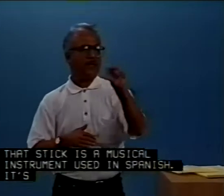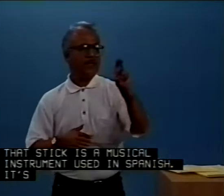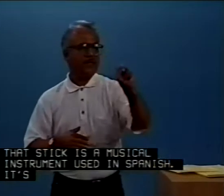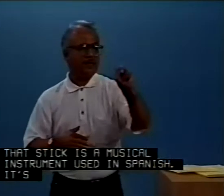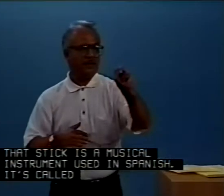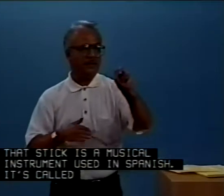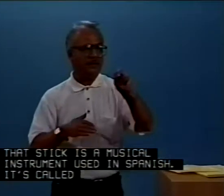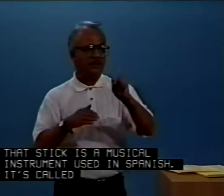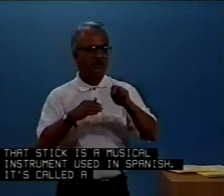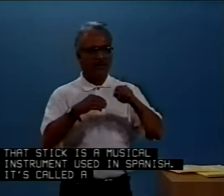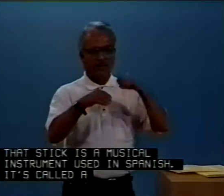by Afro-Cuban